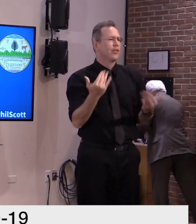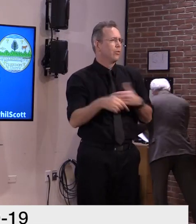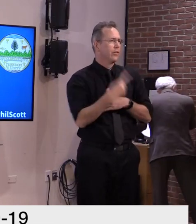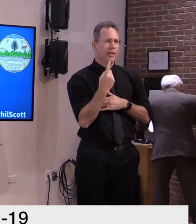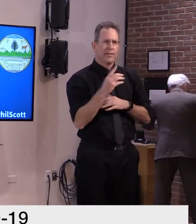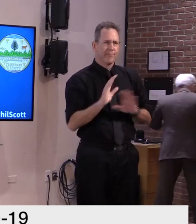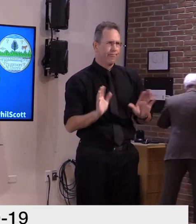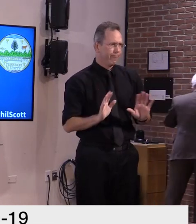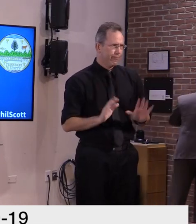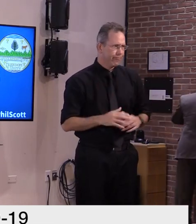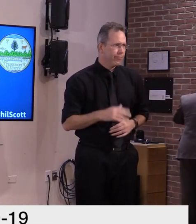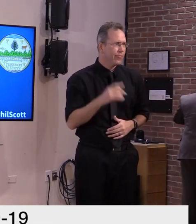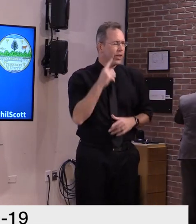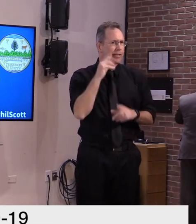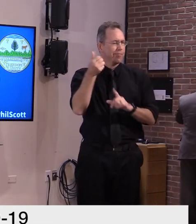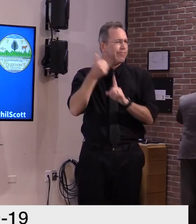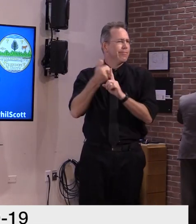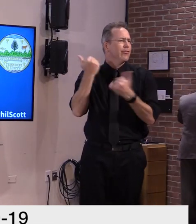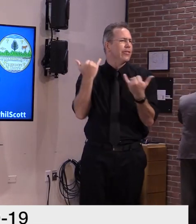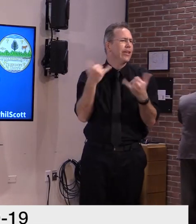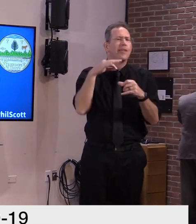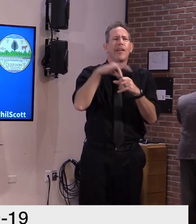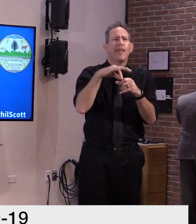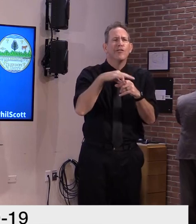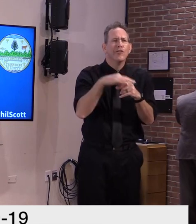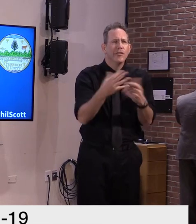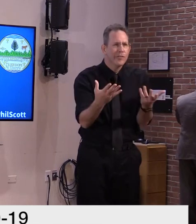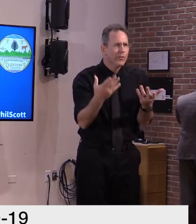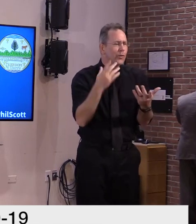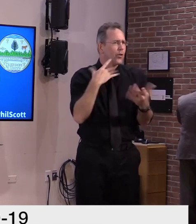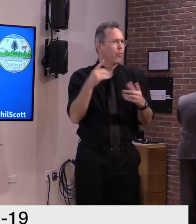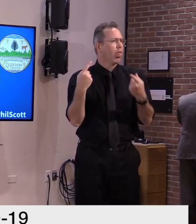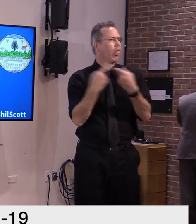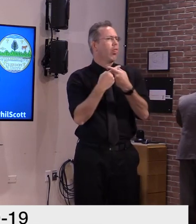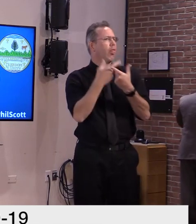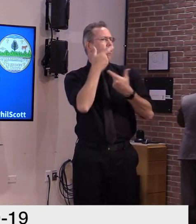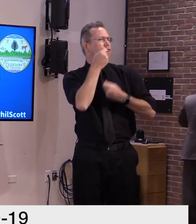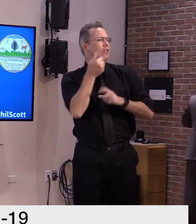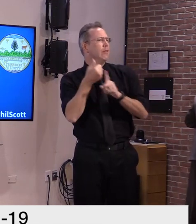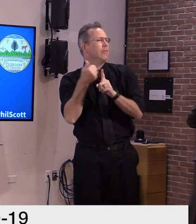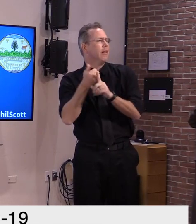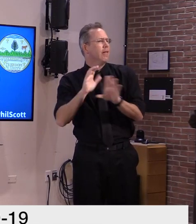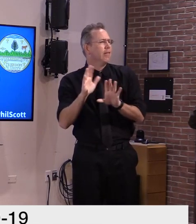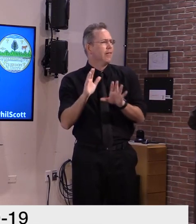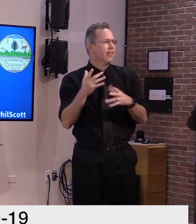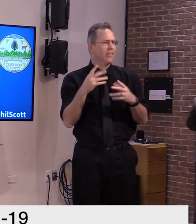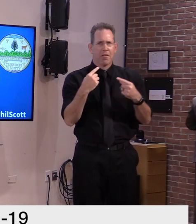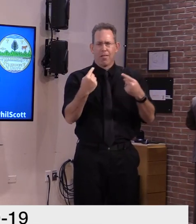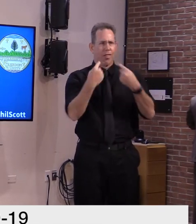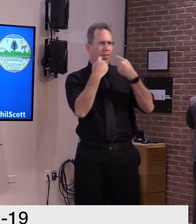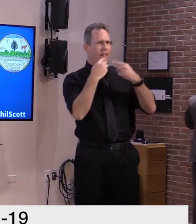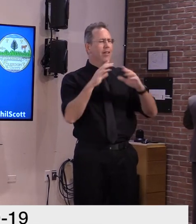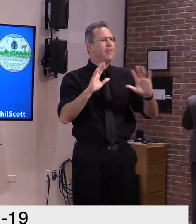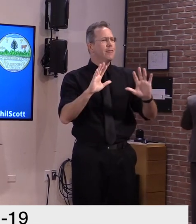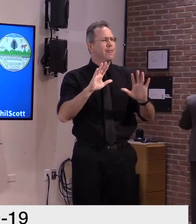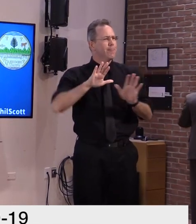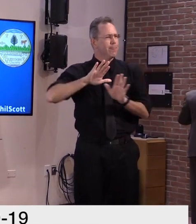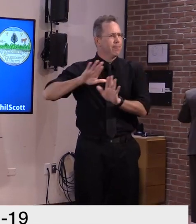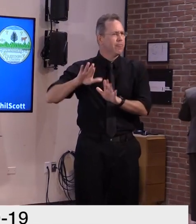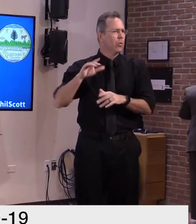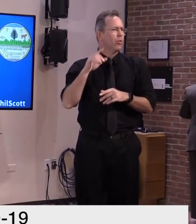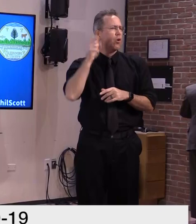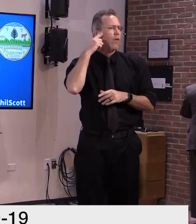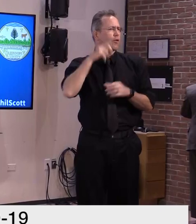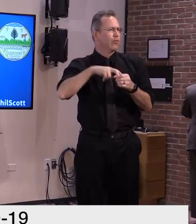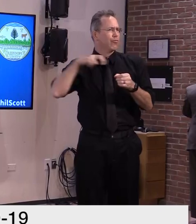Day and his sensitivity to media concerns covering this news conference if a candidate was participating.